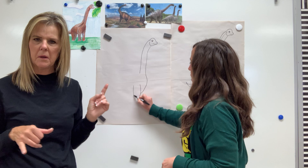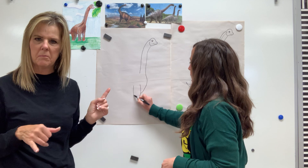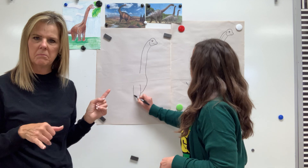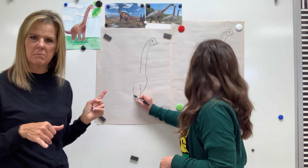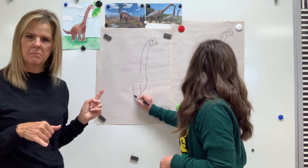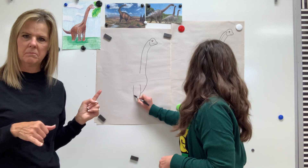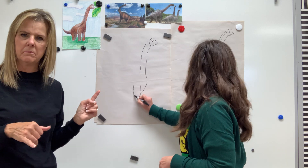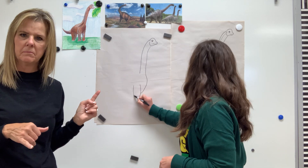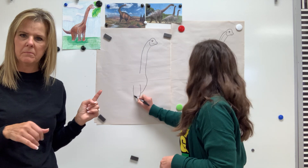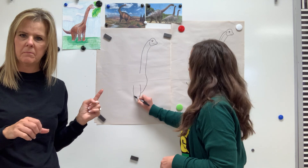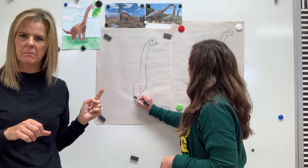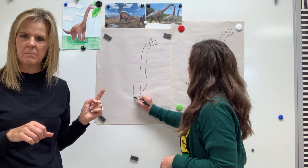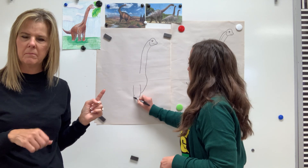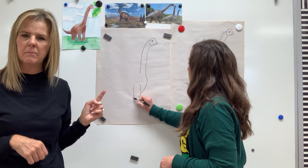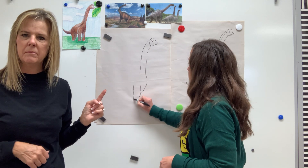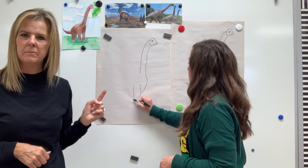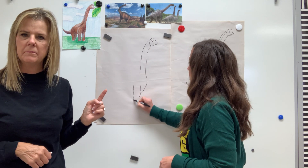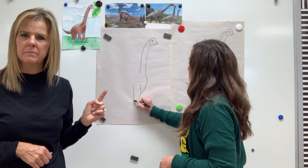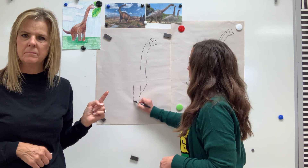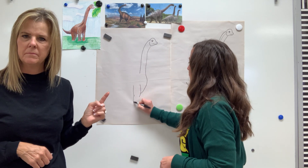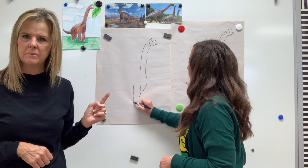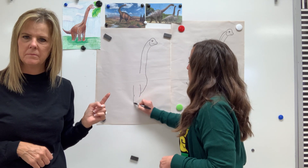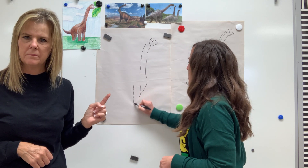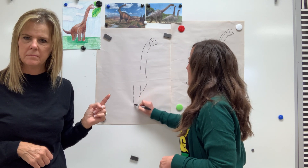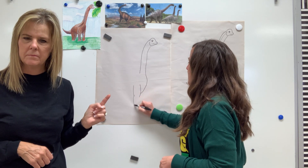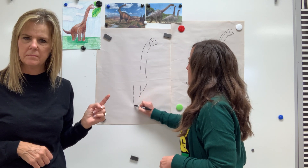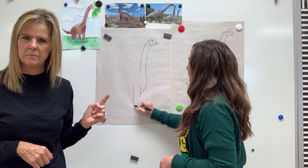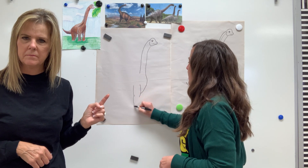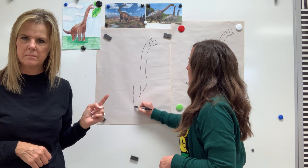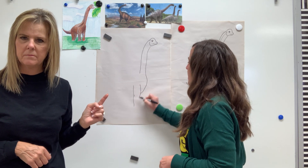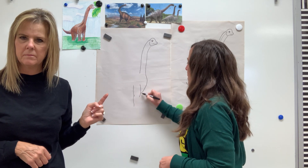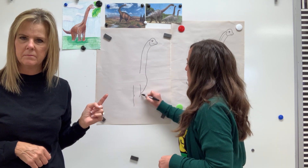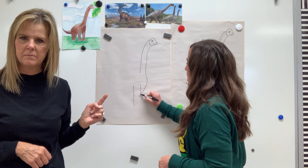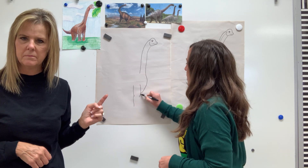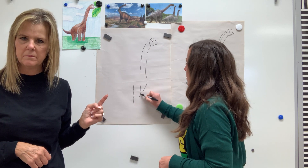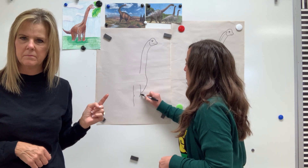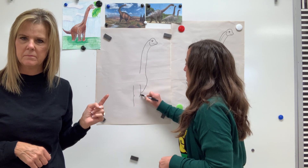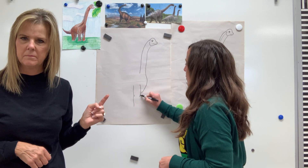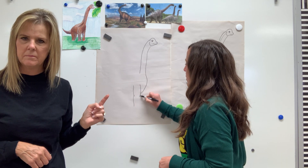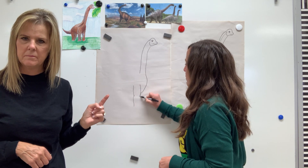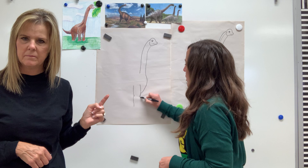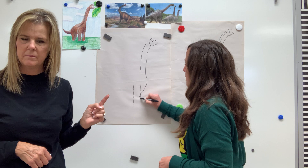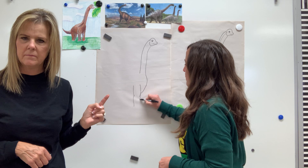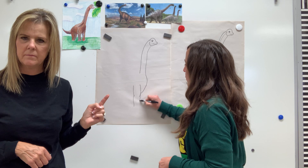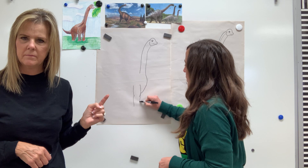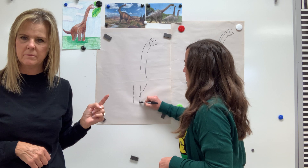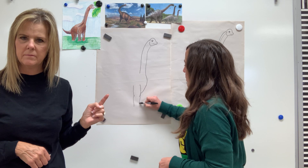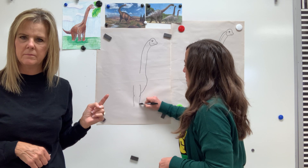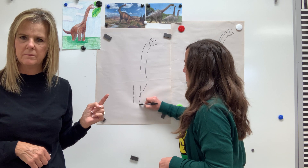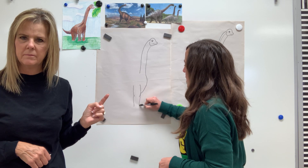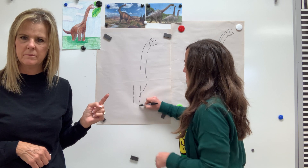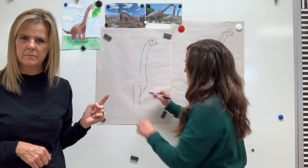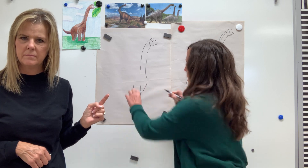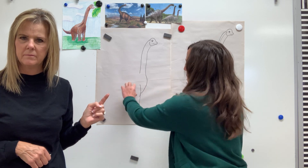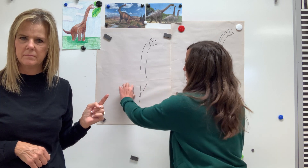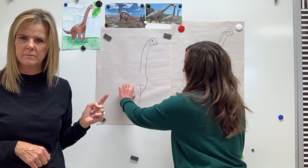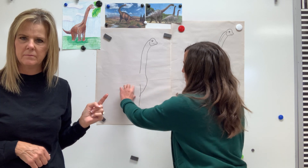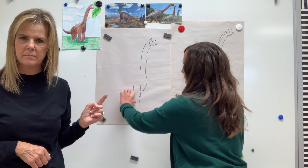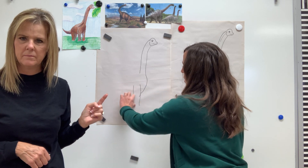We're gonna go ahead and make another curve line that comes down. And it might slightly come in a little bit with where his foot is gonna